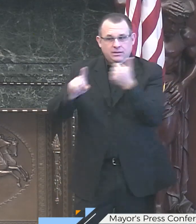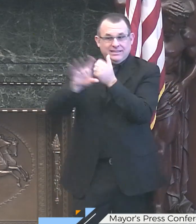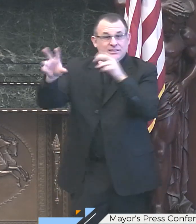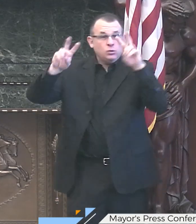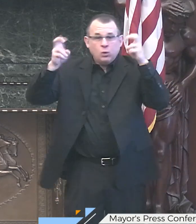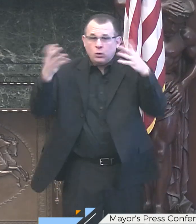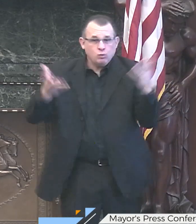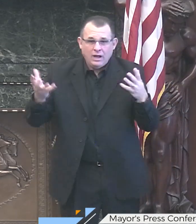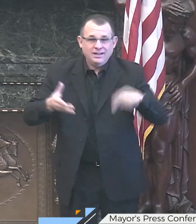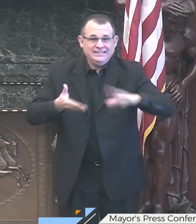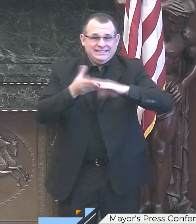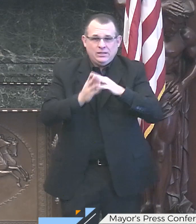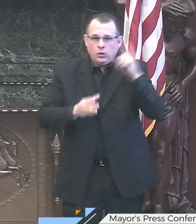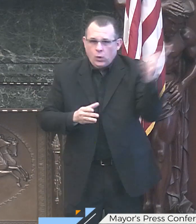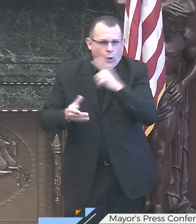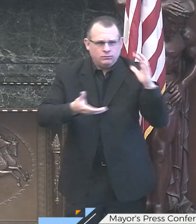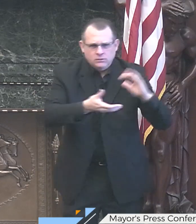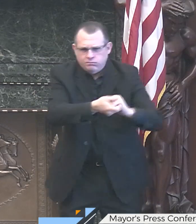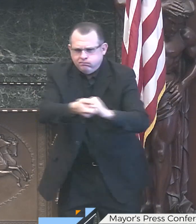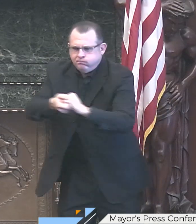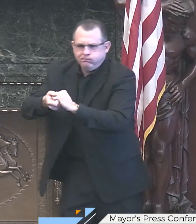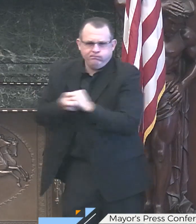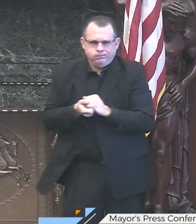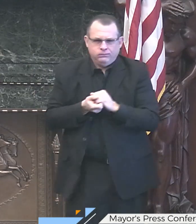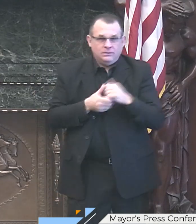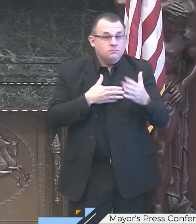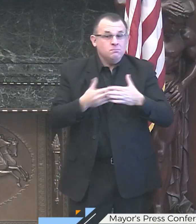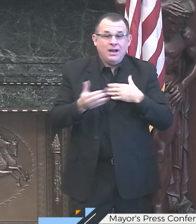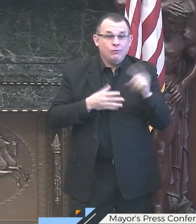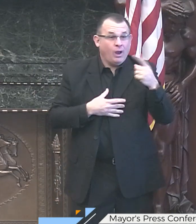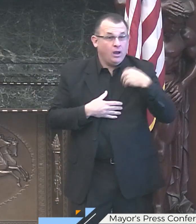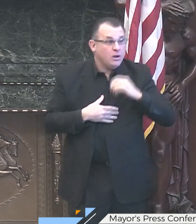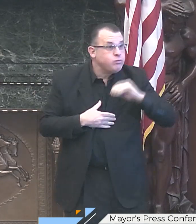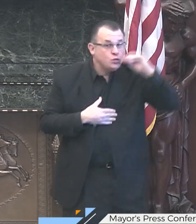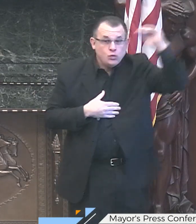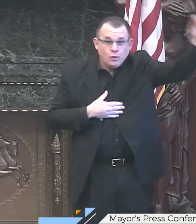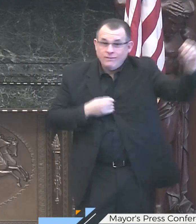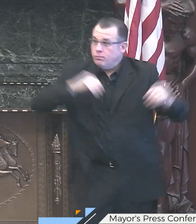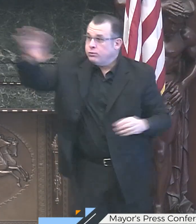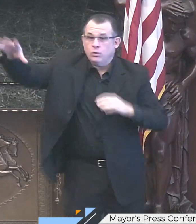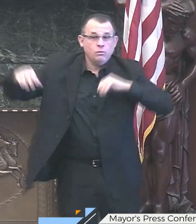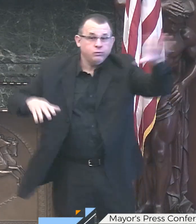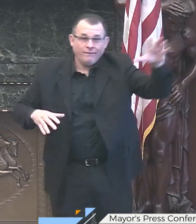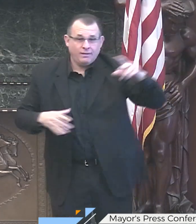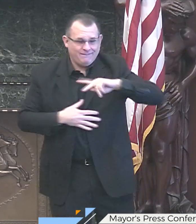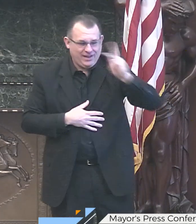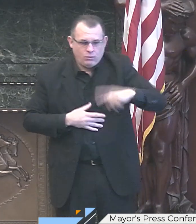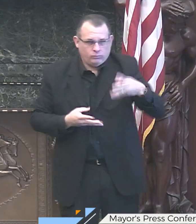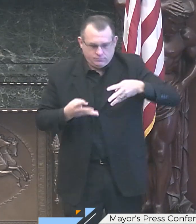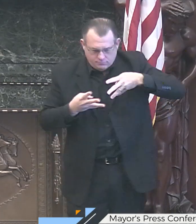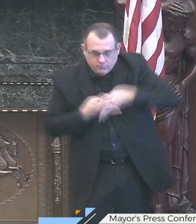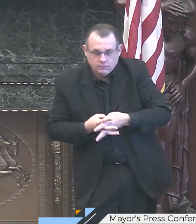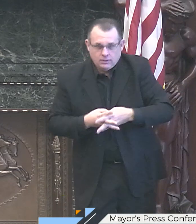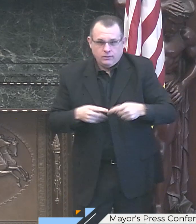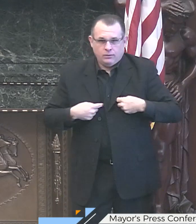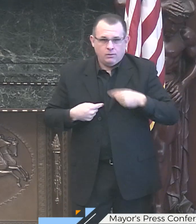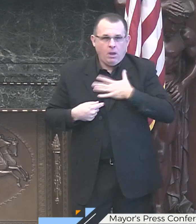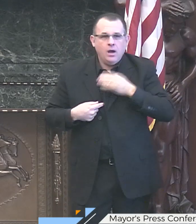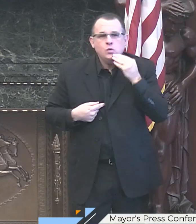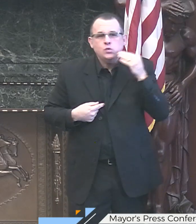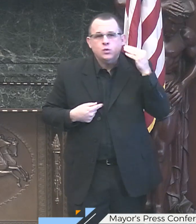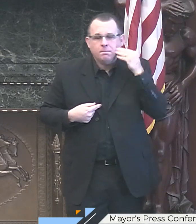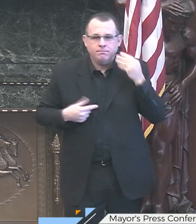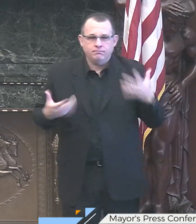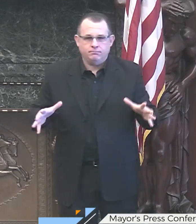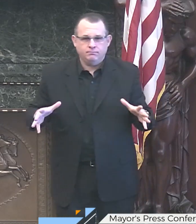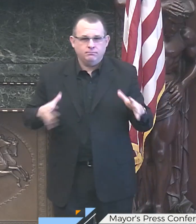together, and no matter how far away we move in this world, Philadelphia is always our home. Through thick and thin, wins and